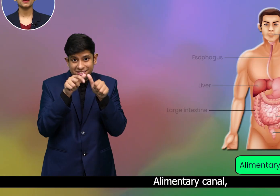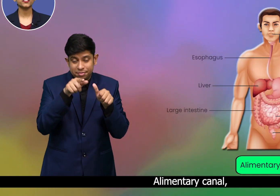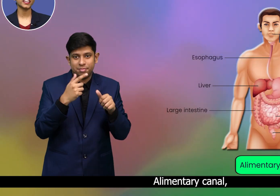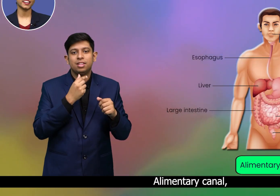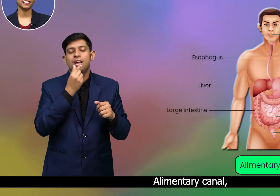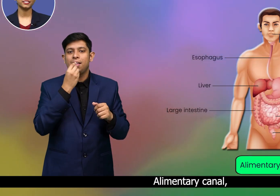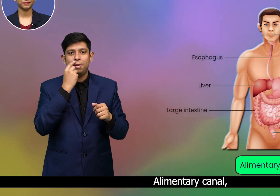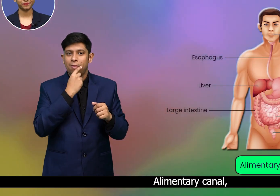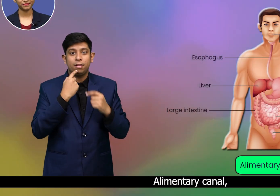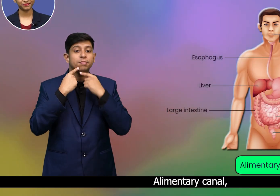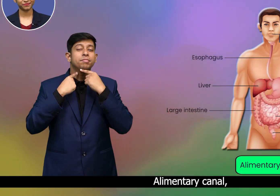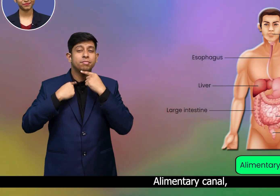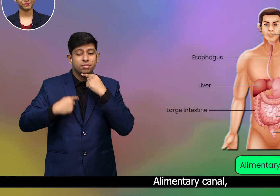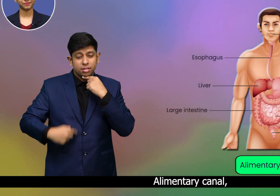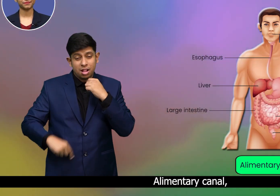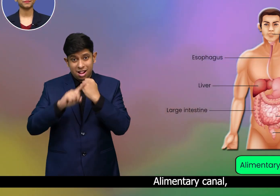alimentary canal,